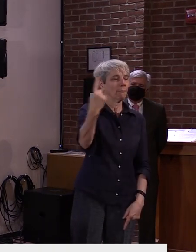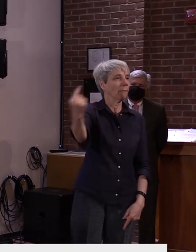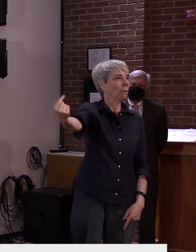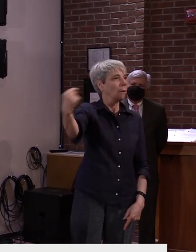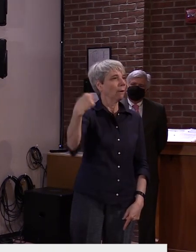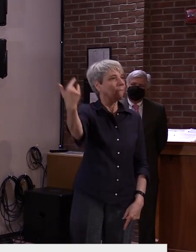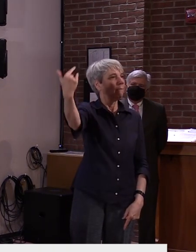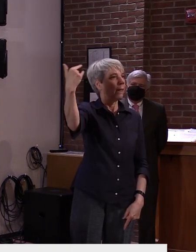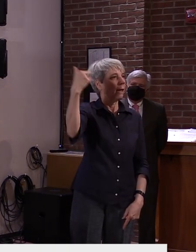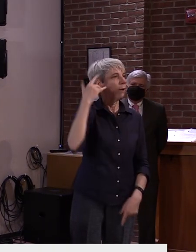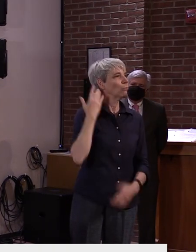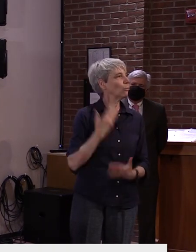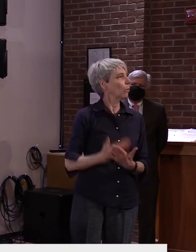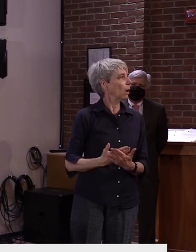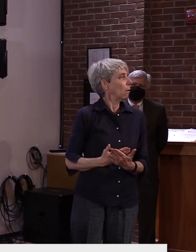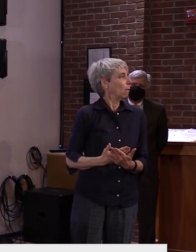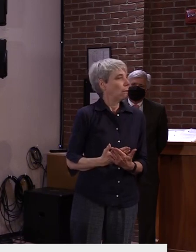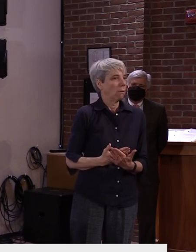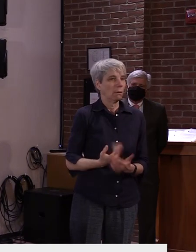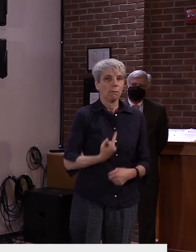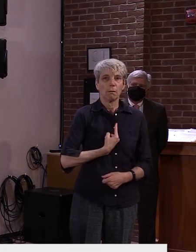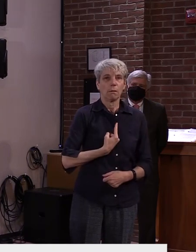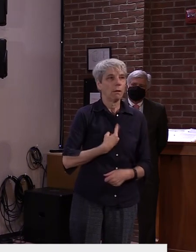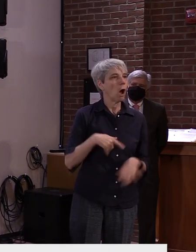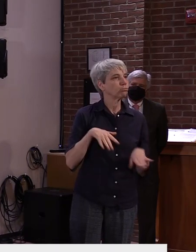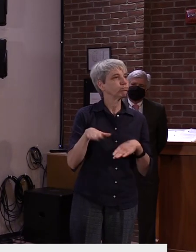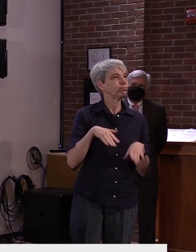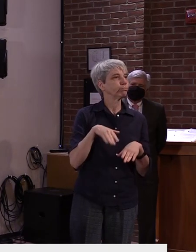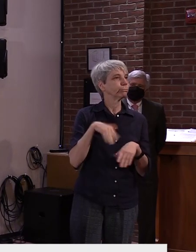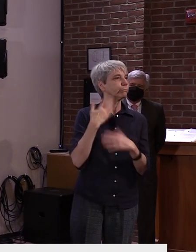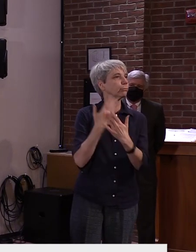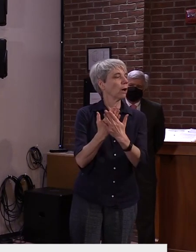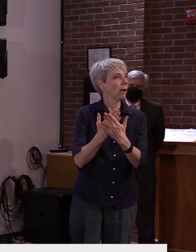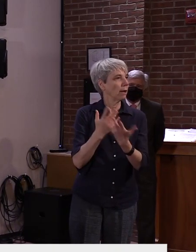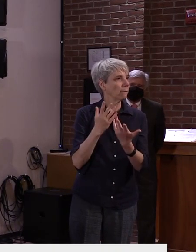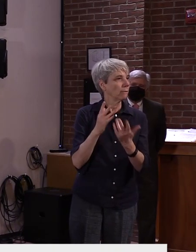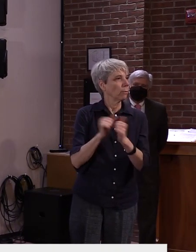through our airport, for instance, when we have, I don't know if we have